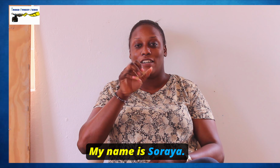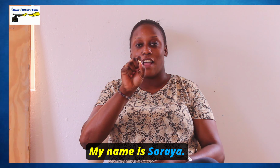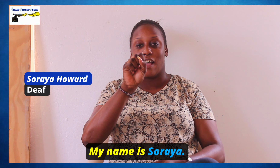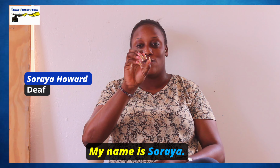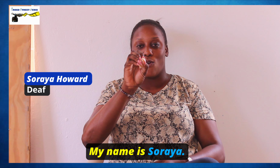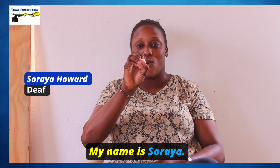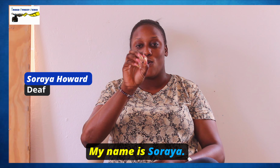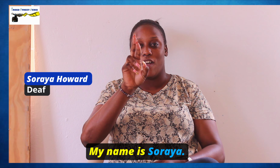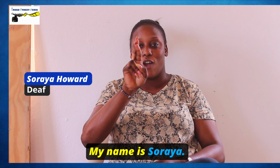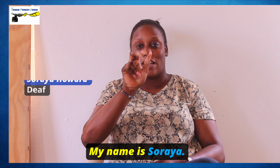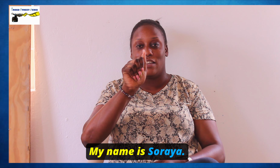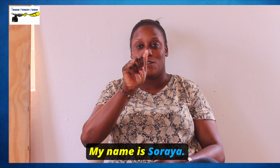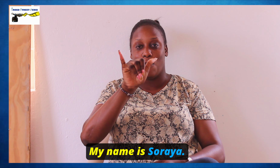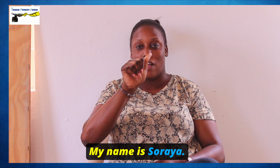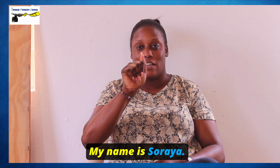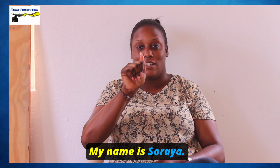My name is Soraya.